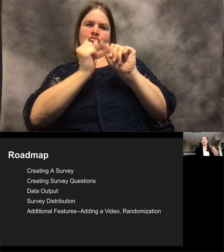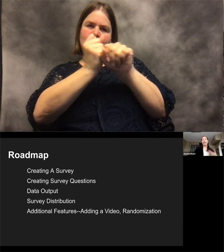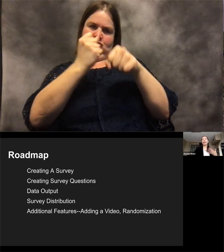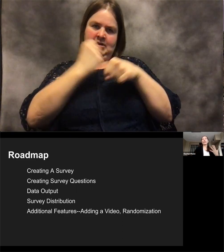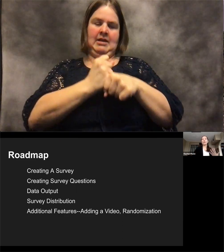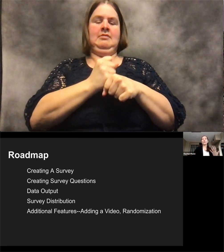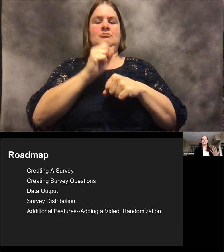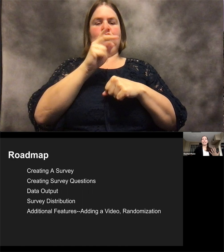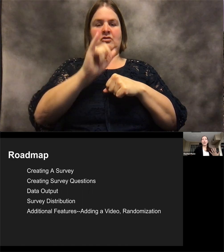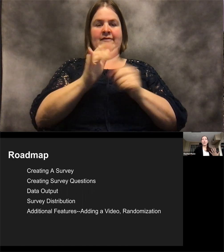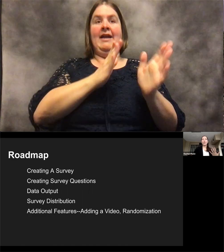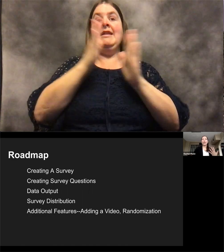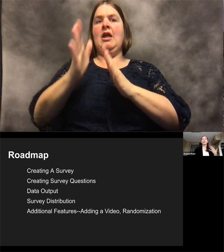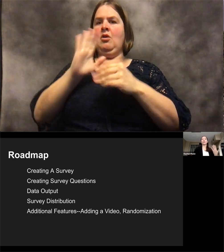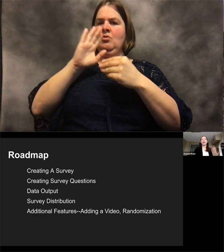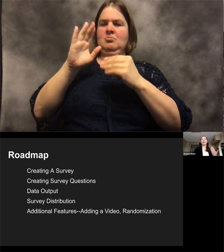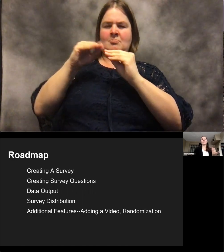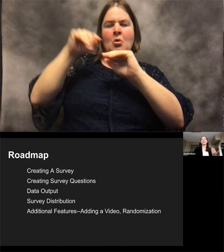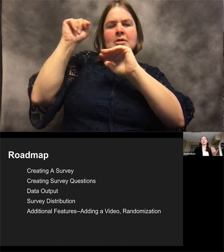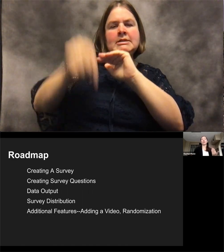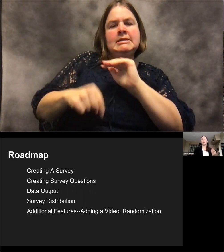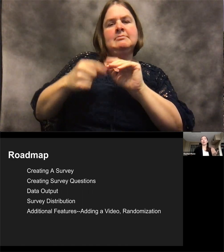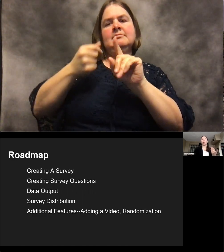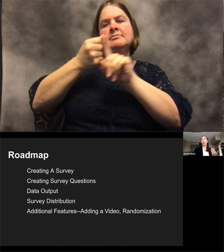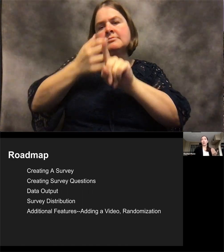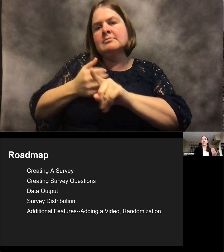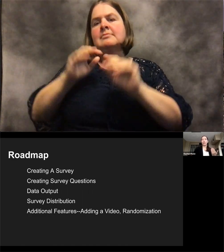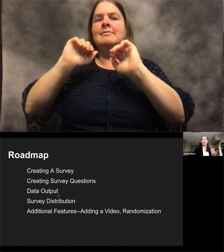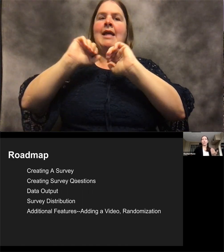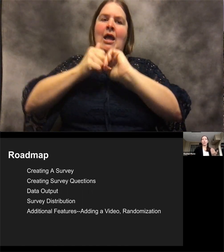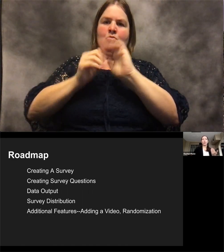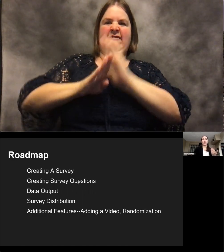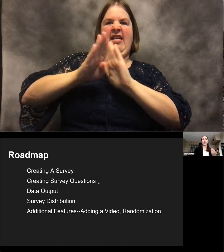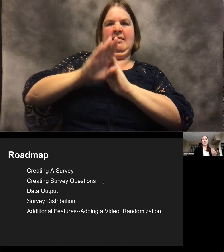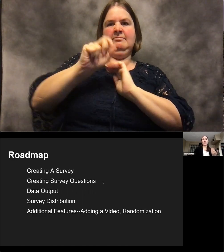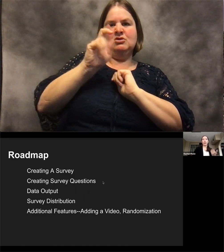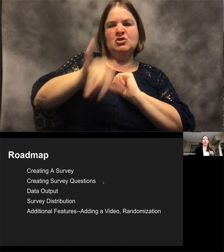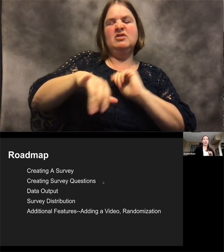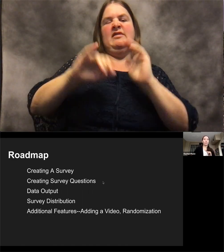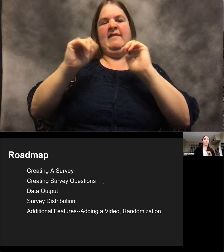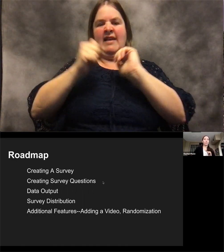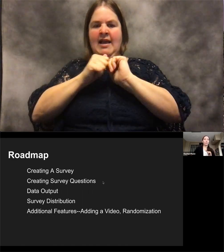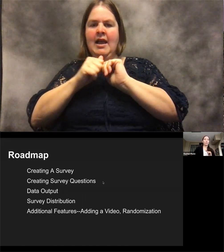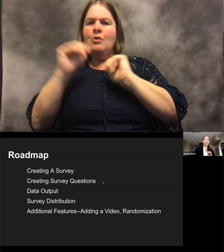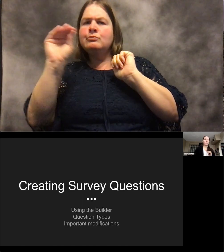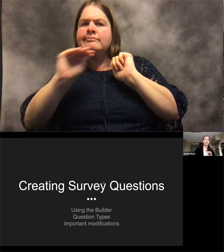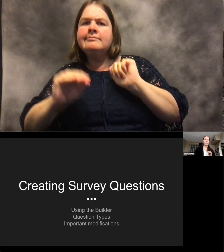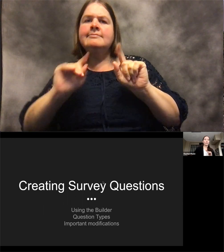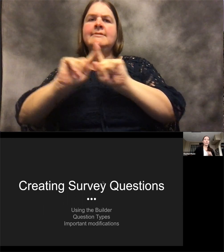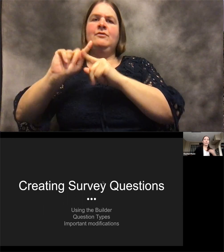into creating the survey itself and creating different survey questions. So the second point here.